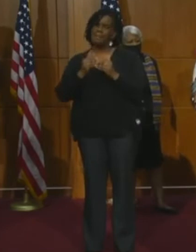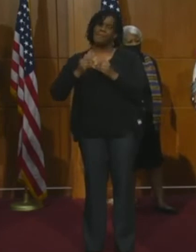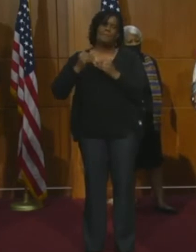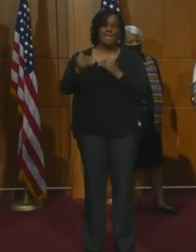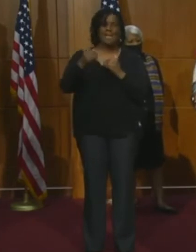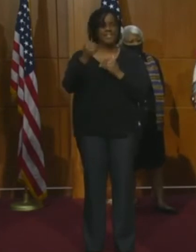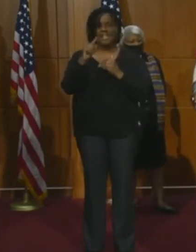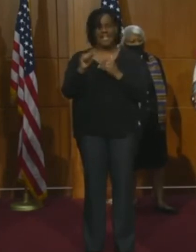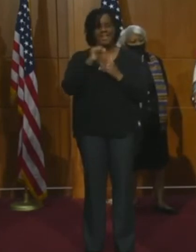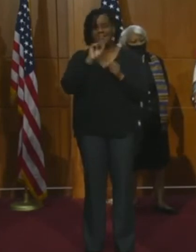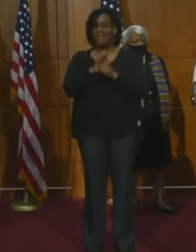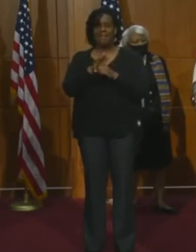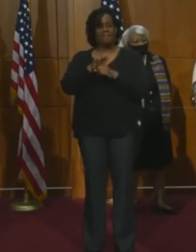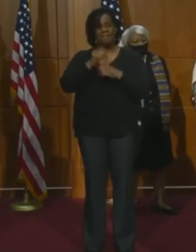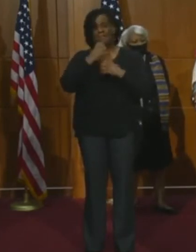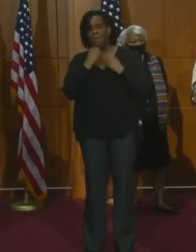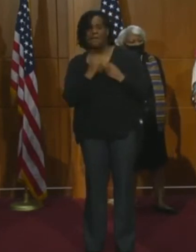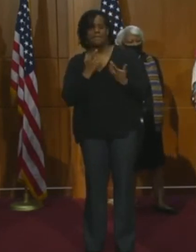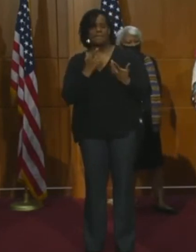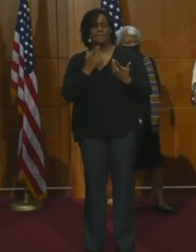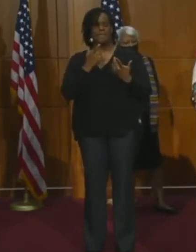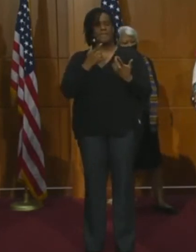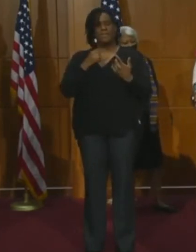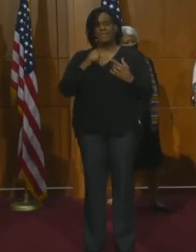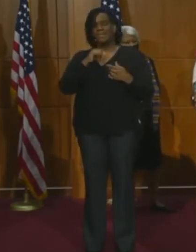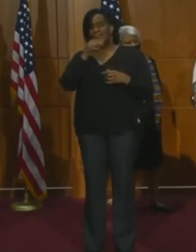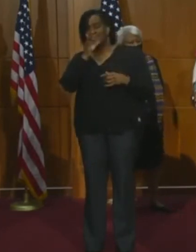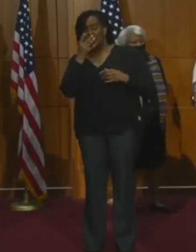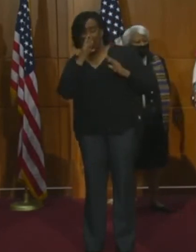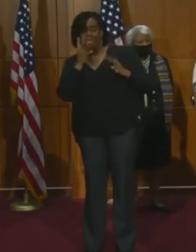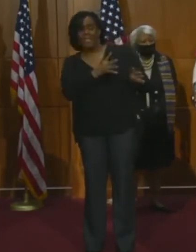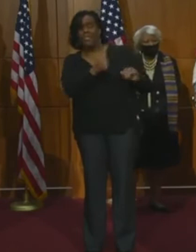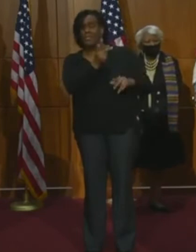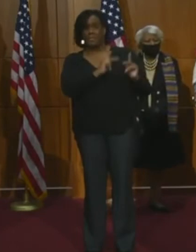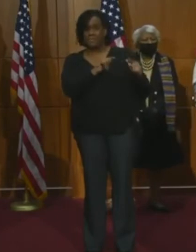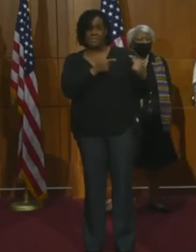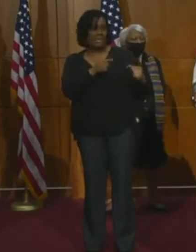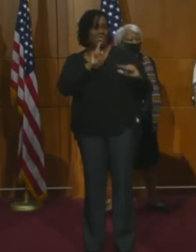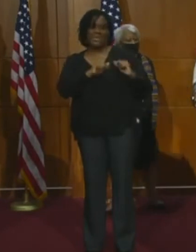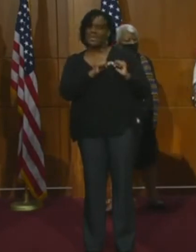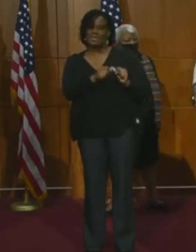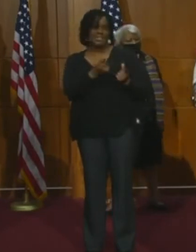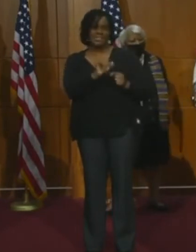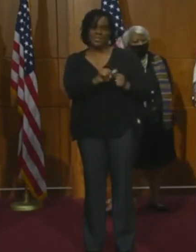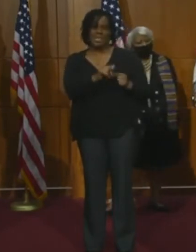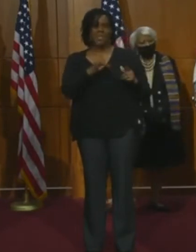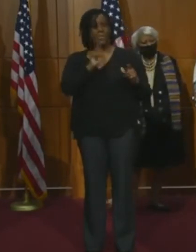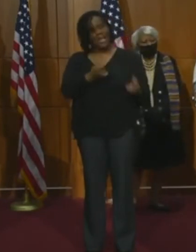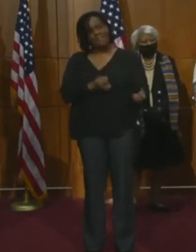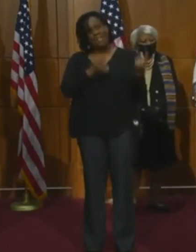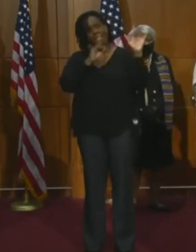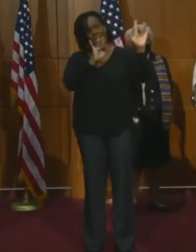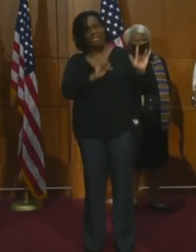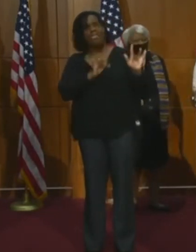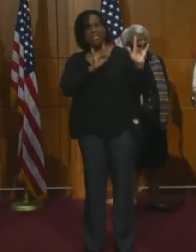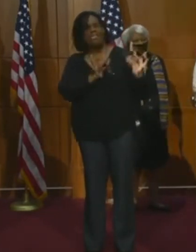of love, the insensitivity of the pain that others feel. We must somehow possess a degree of empathy for the fear that